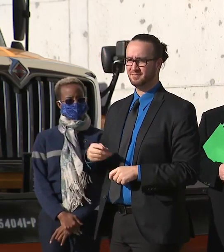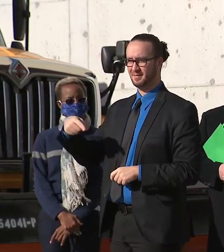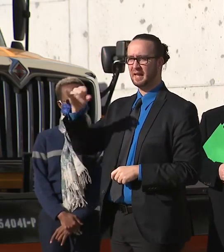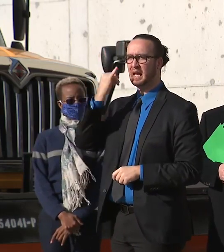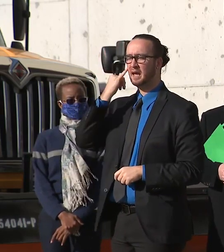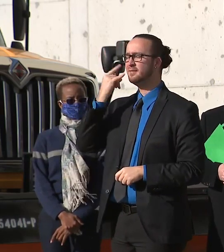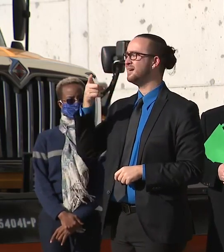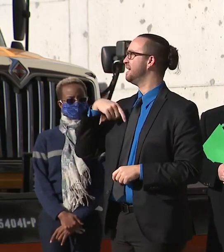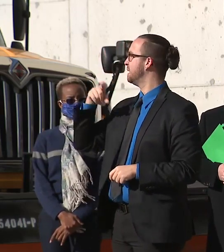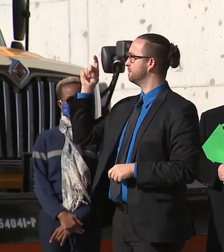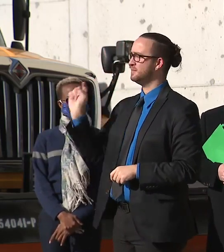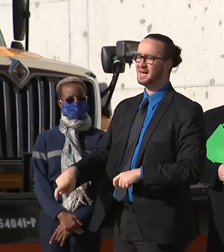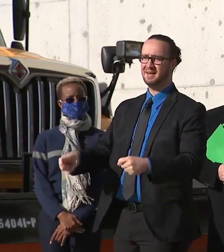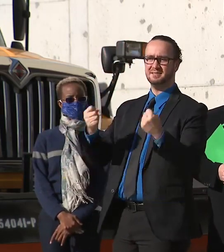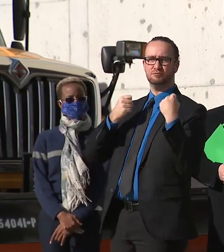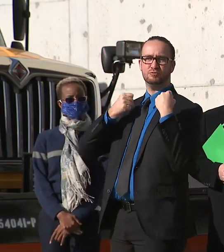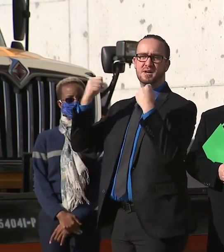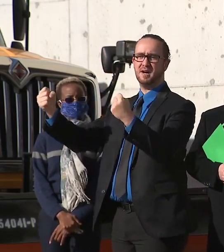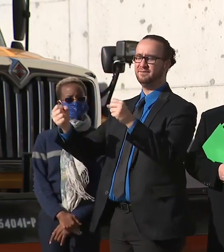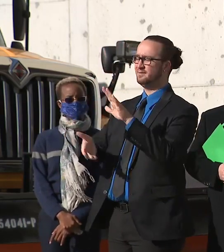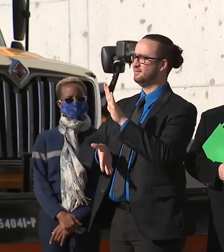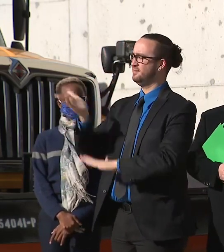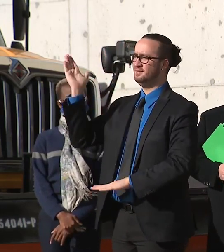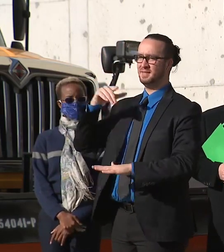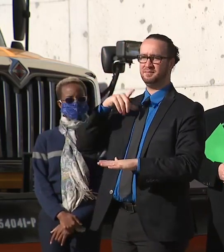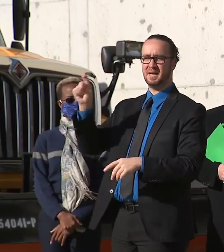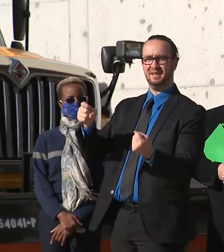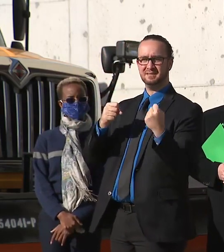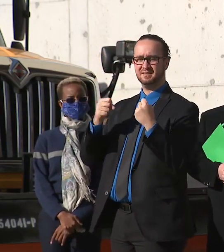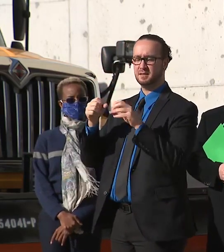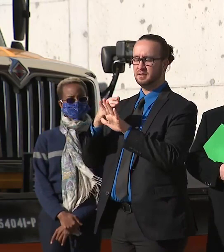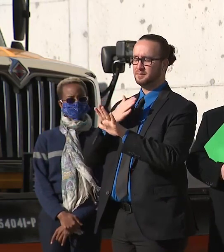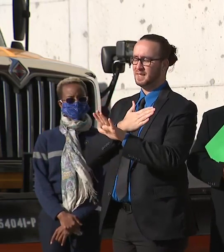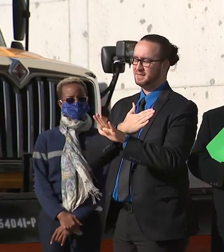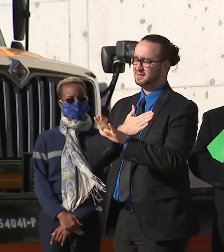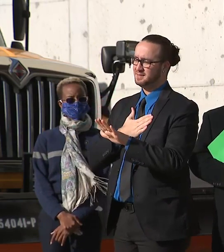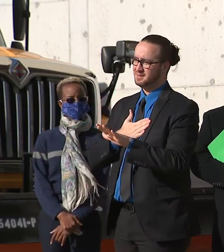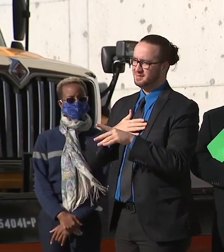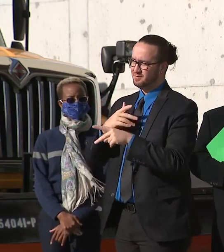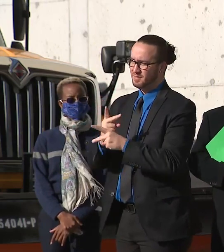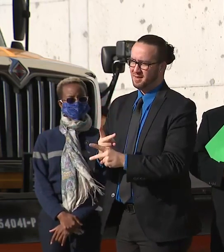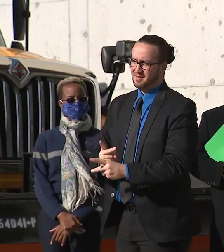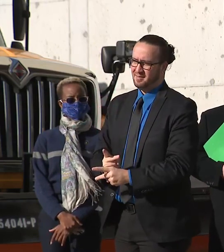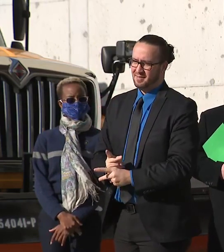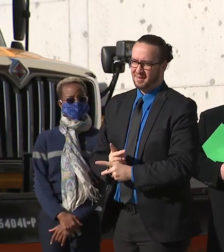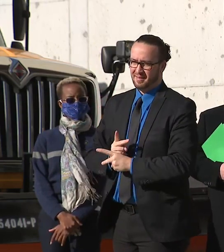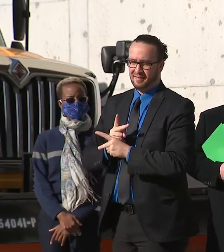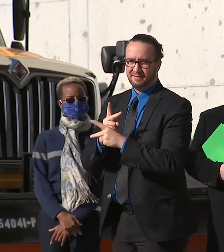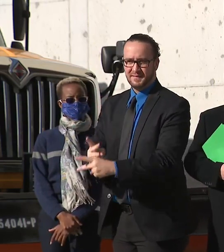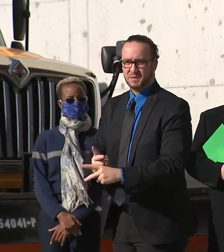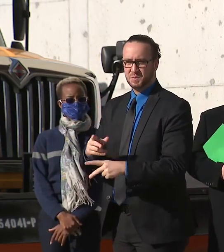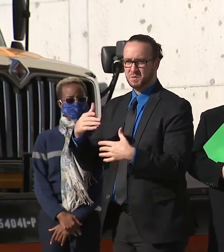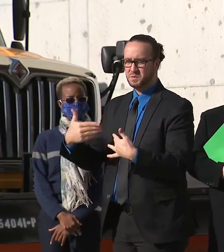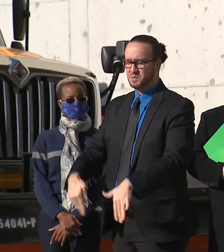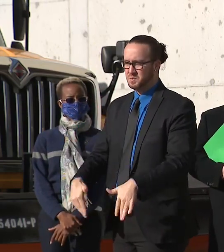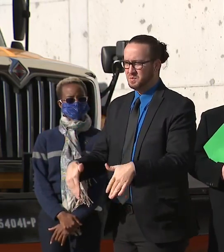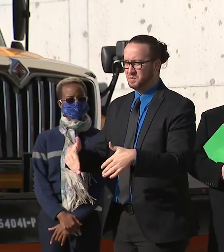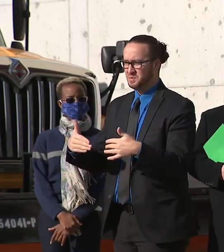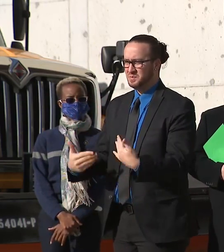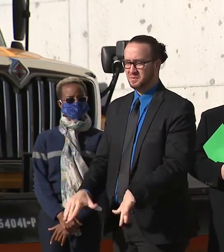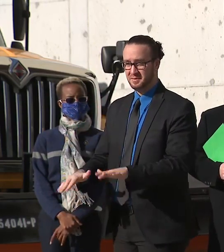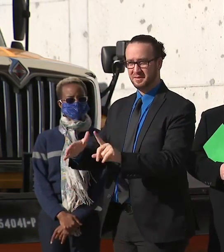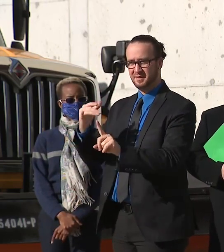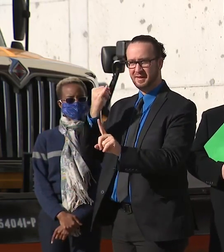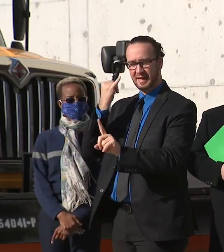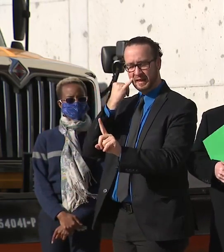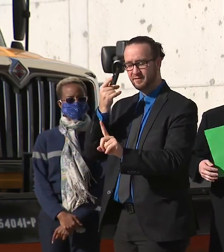take precautions and be well prepared before driving. Prior to traveling, and you should only do that if you must,